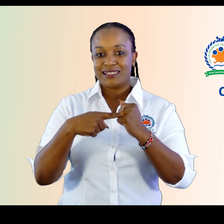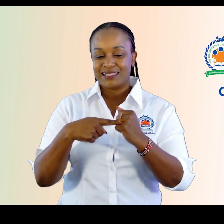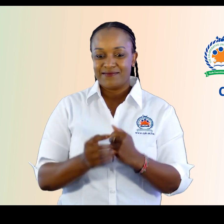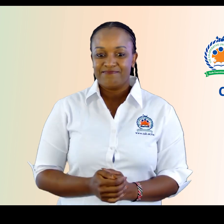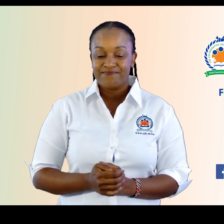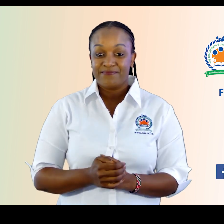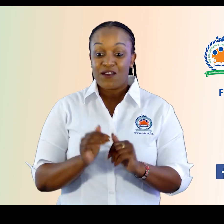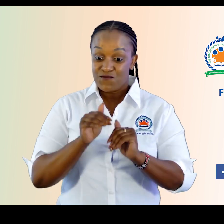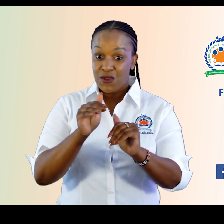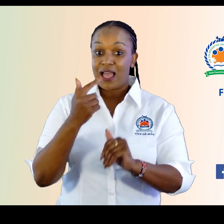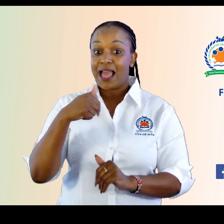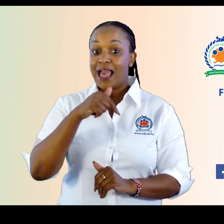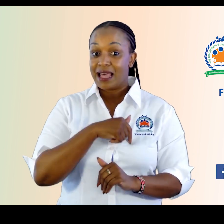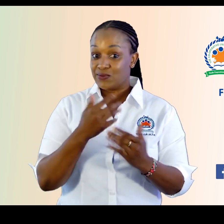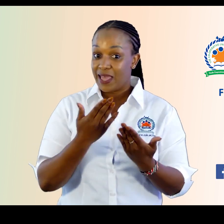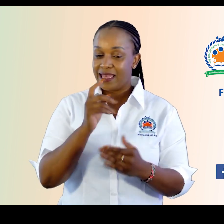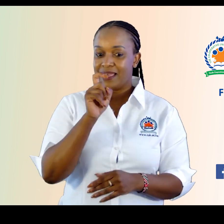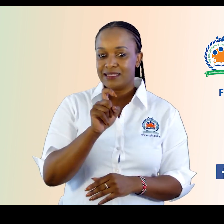606. Follow us on X at